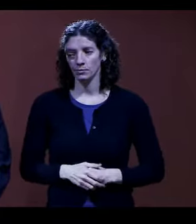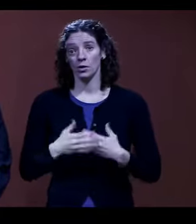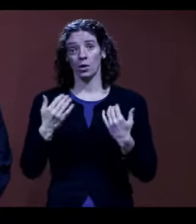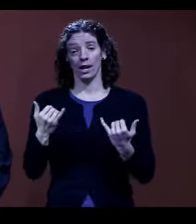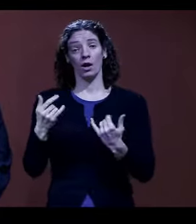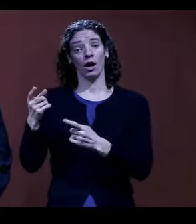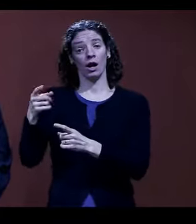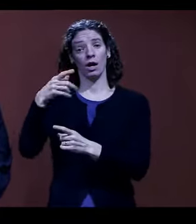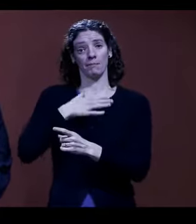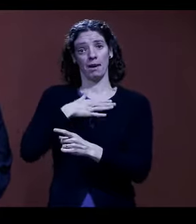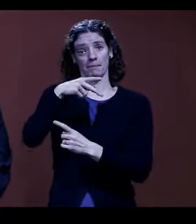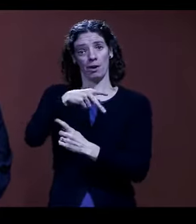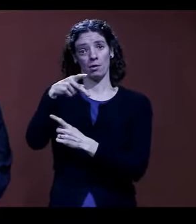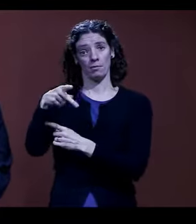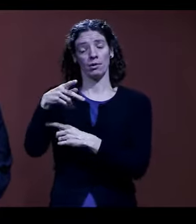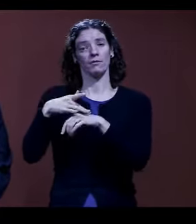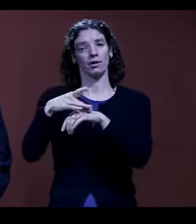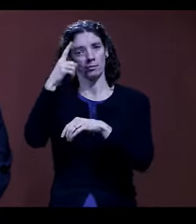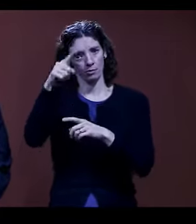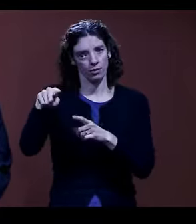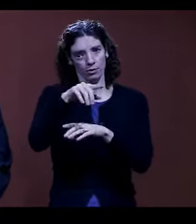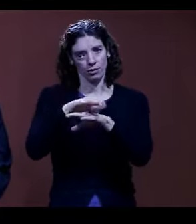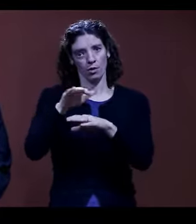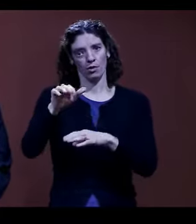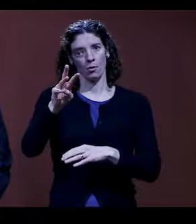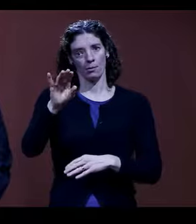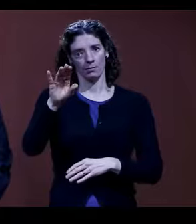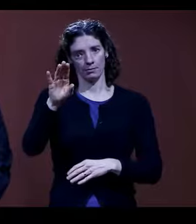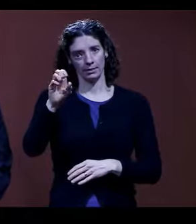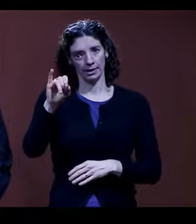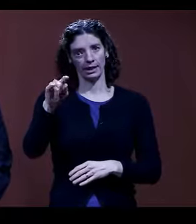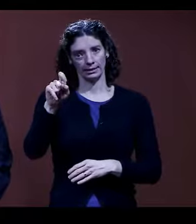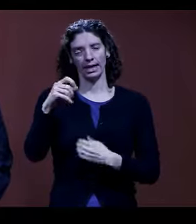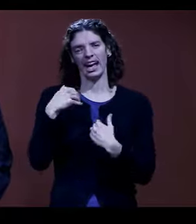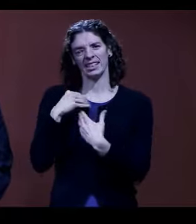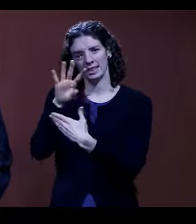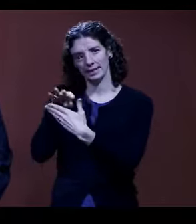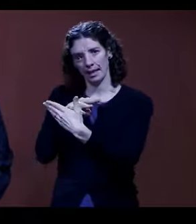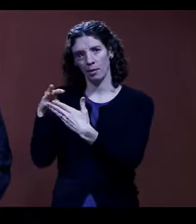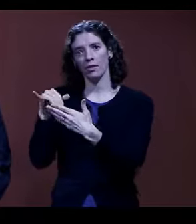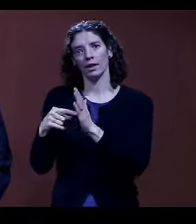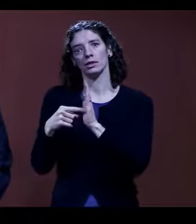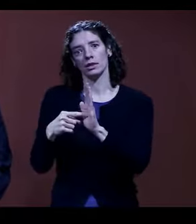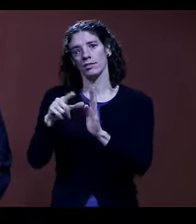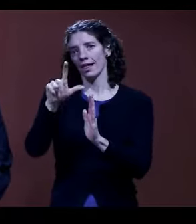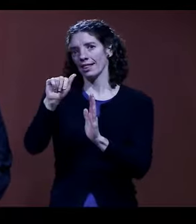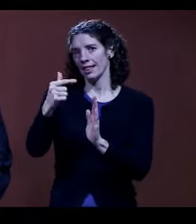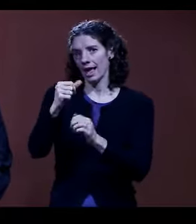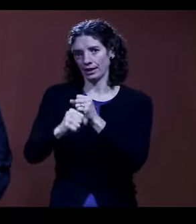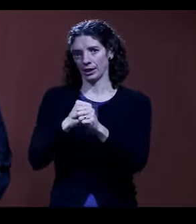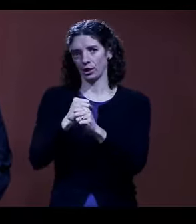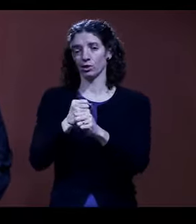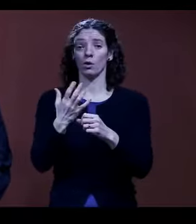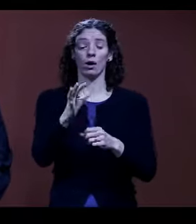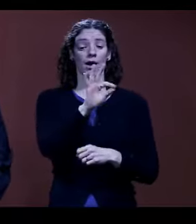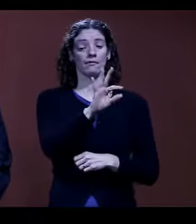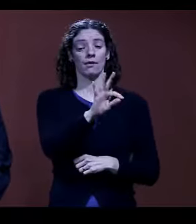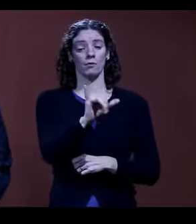available to you on the website, but the table in the slide illustrates for you the lag year. So in